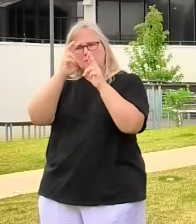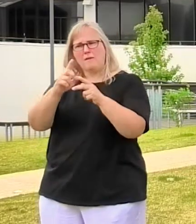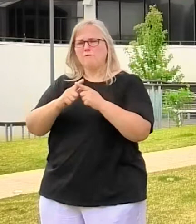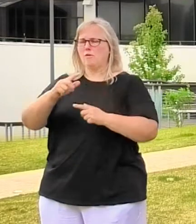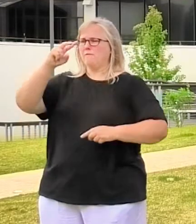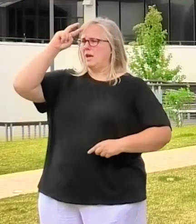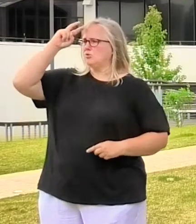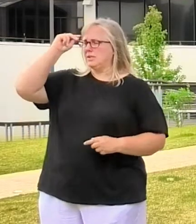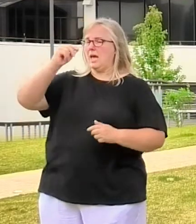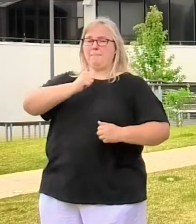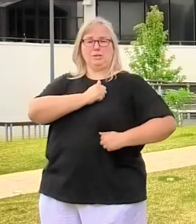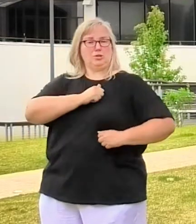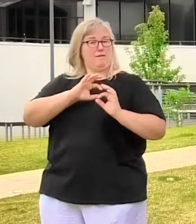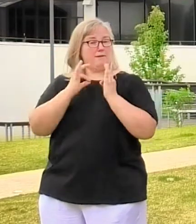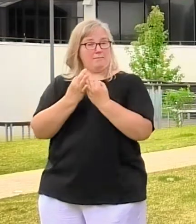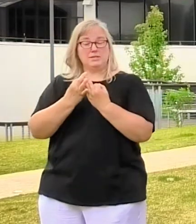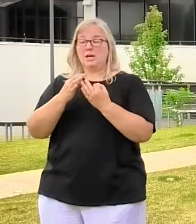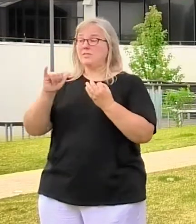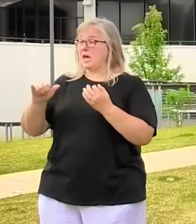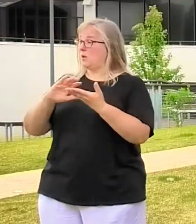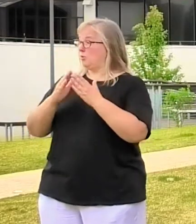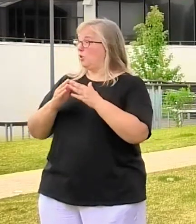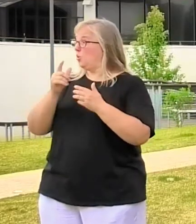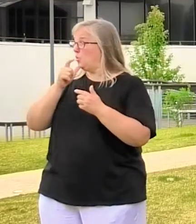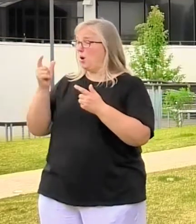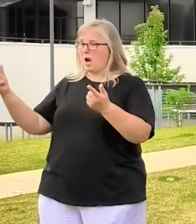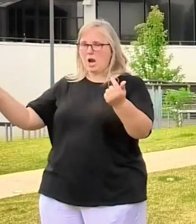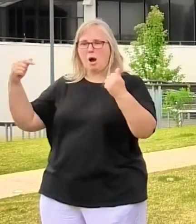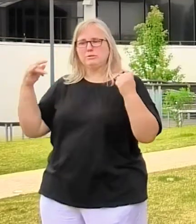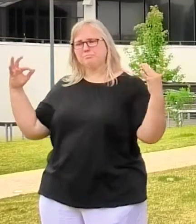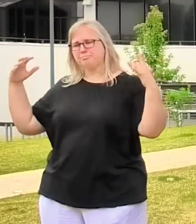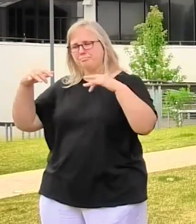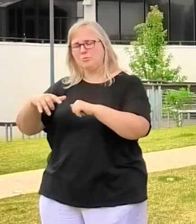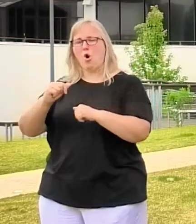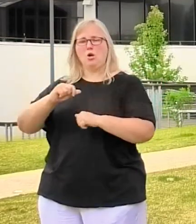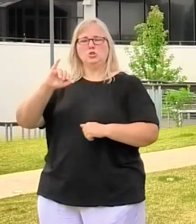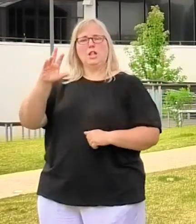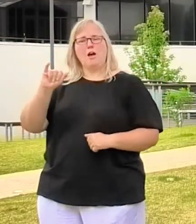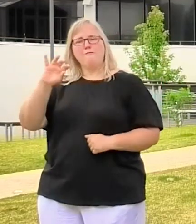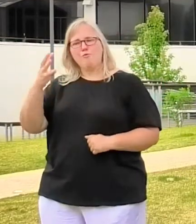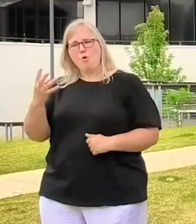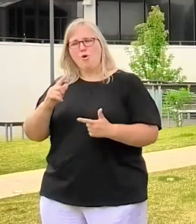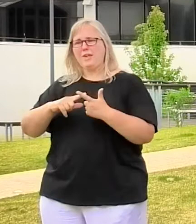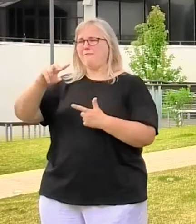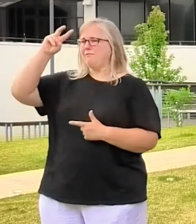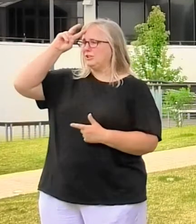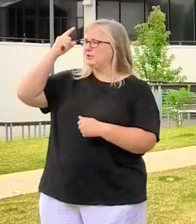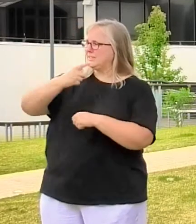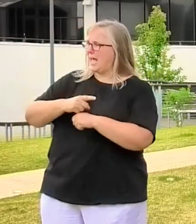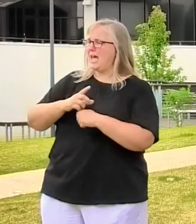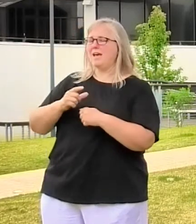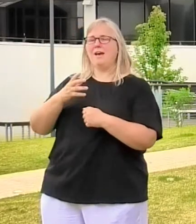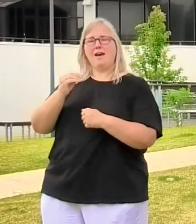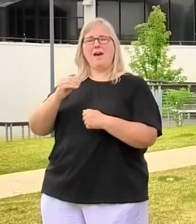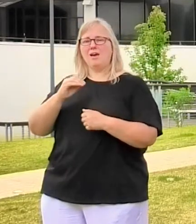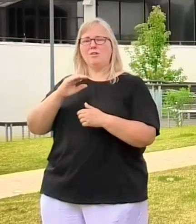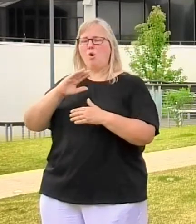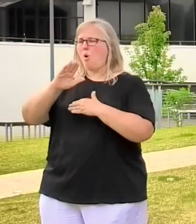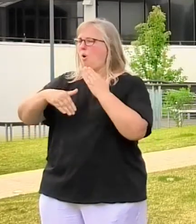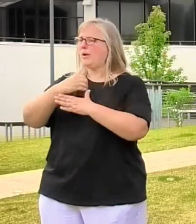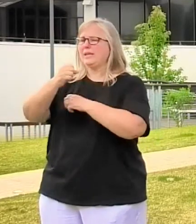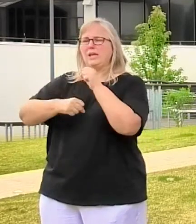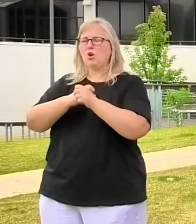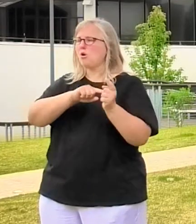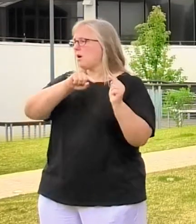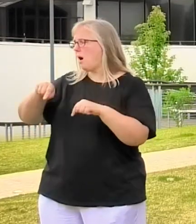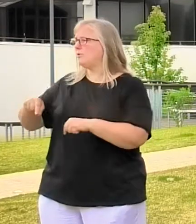families, the community who comes here on July 4th and Veterans Day and all throughout the year, coming to the lakefront to celebrate